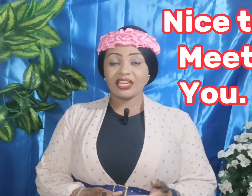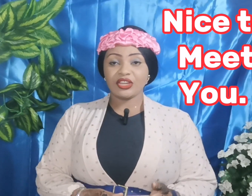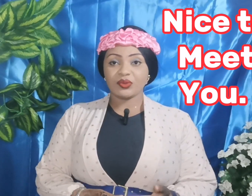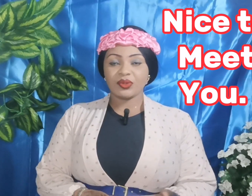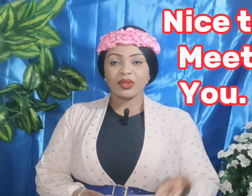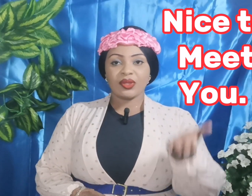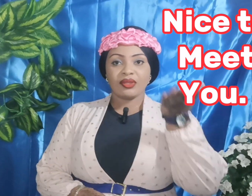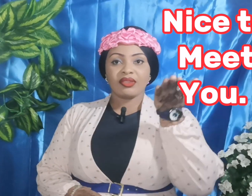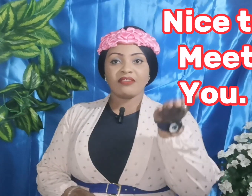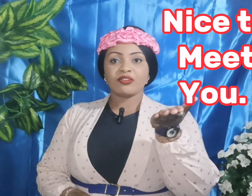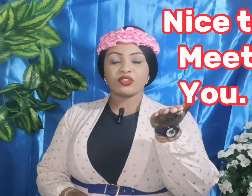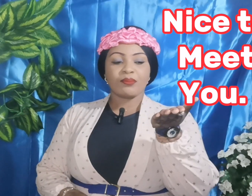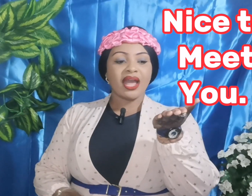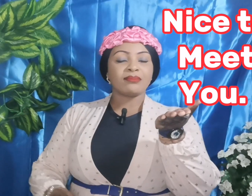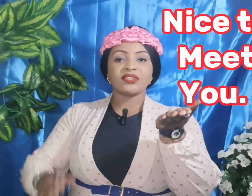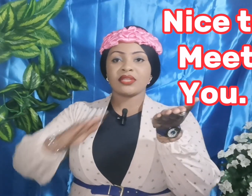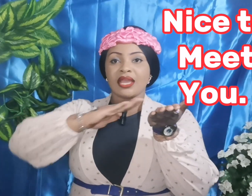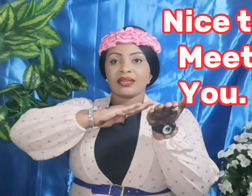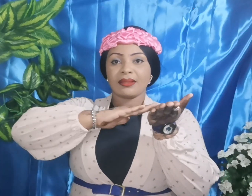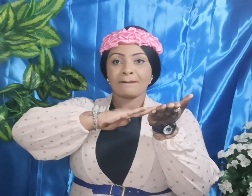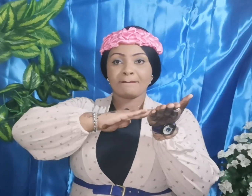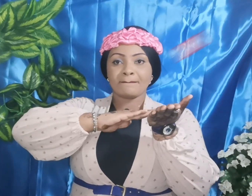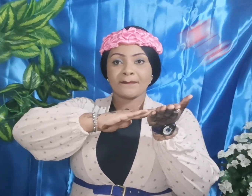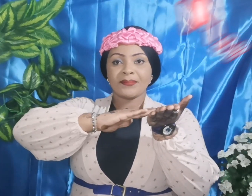you, give us your palms and